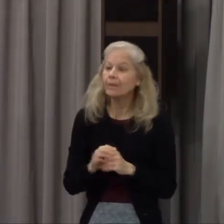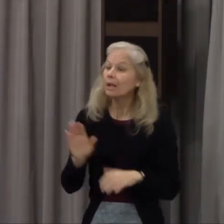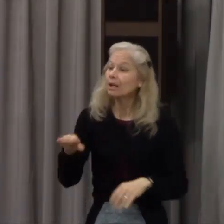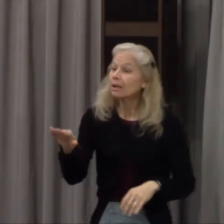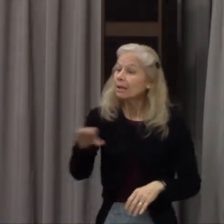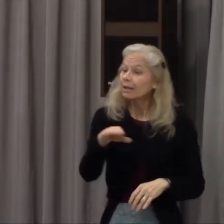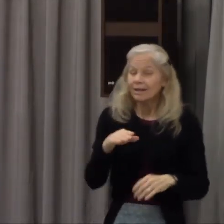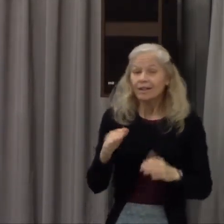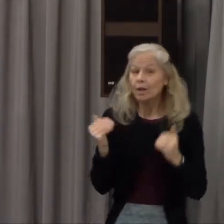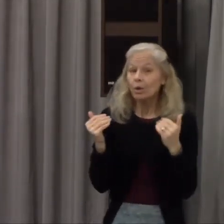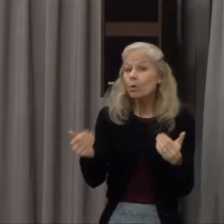on for size.